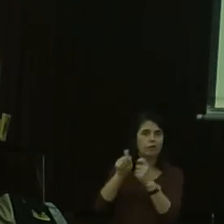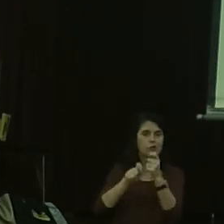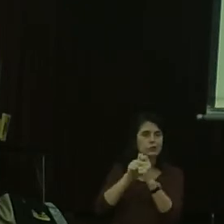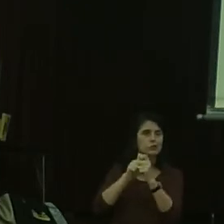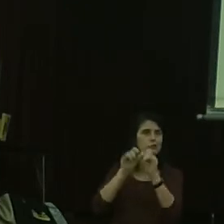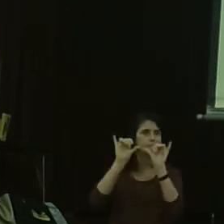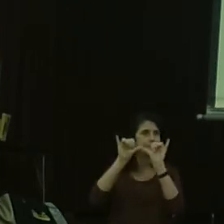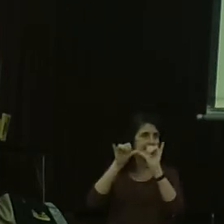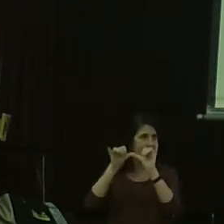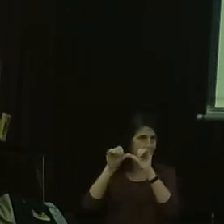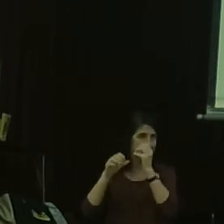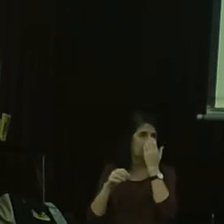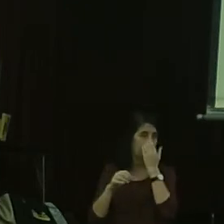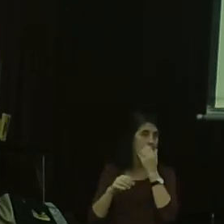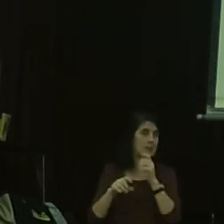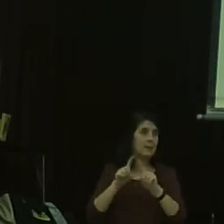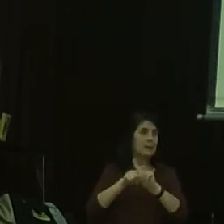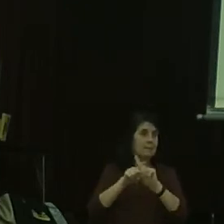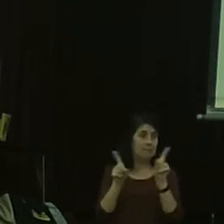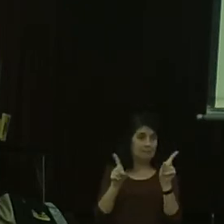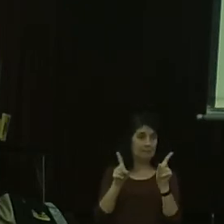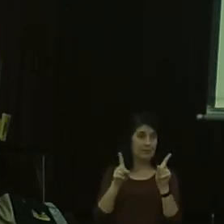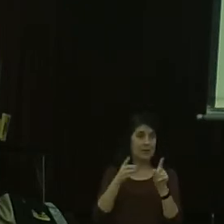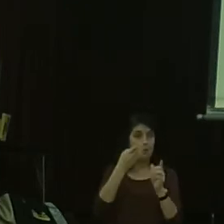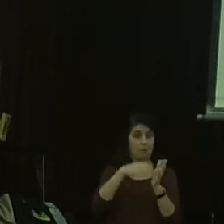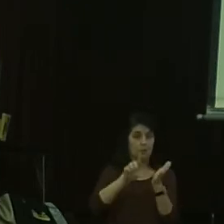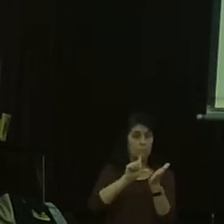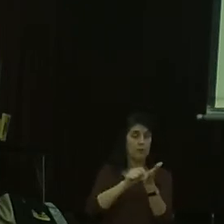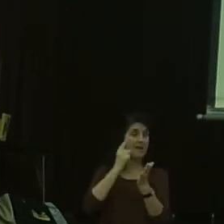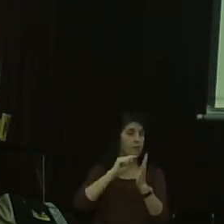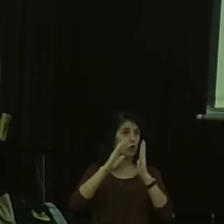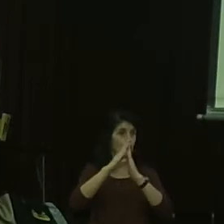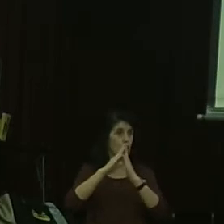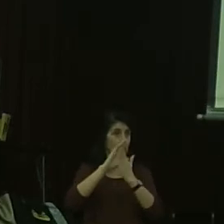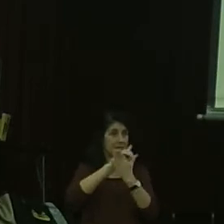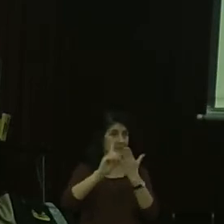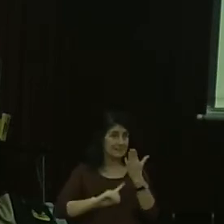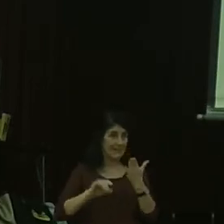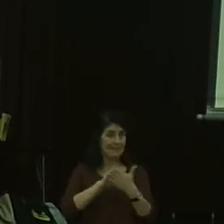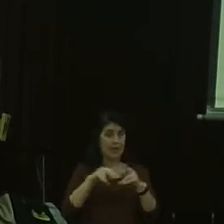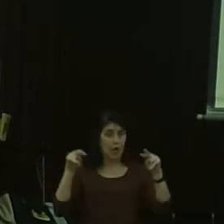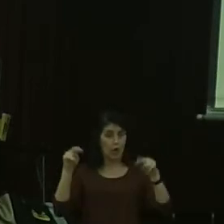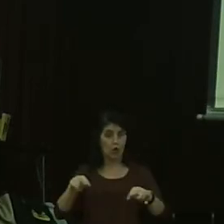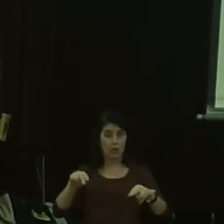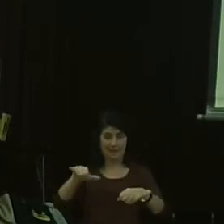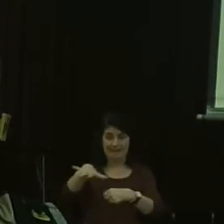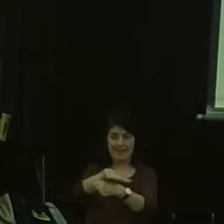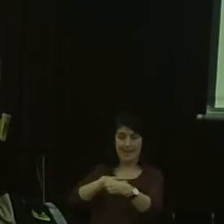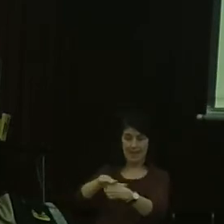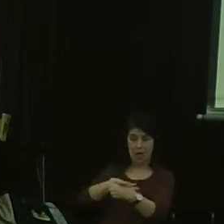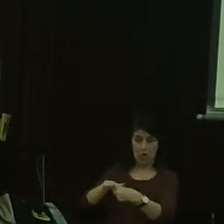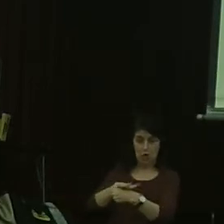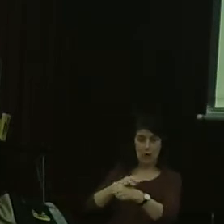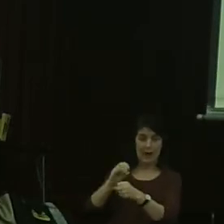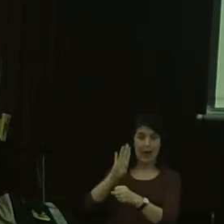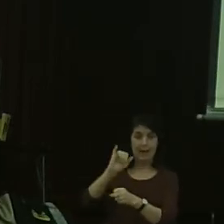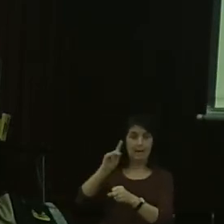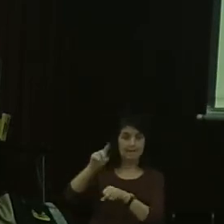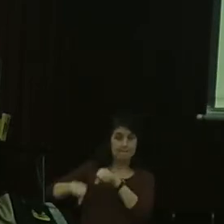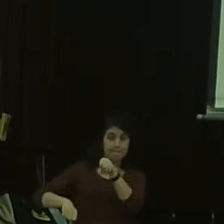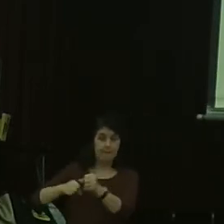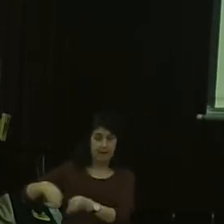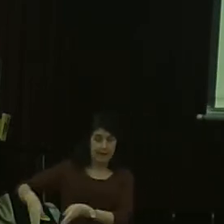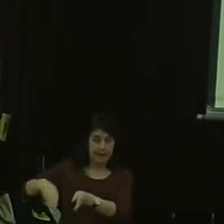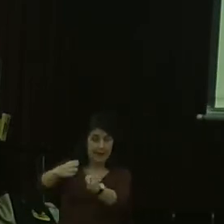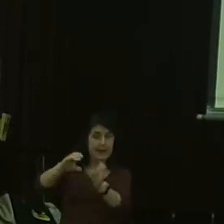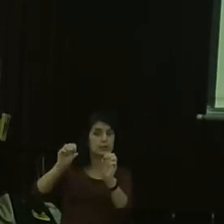I referenced the blueprint for urban design, which really, again, looks at the context of the facility, and buffered bike lanes could very well be